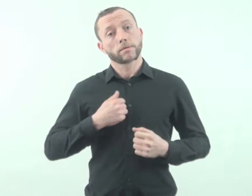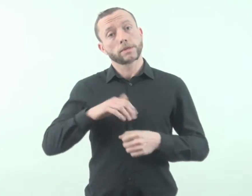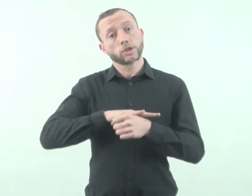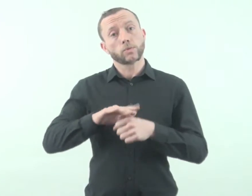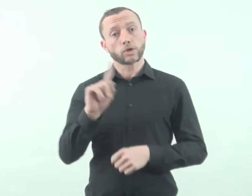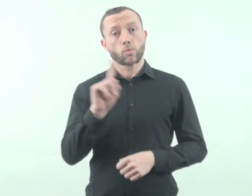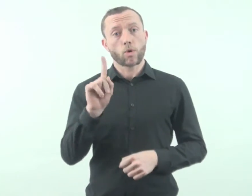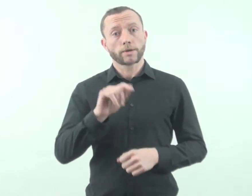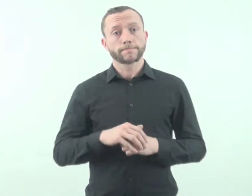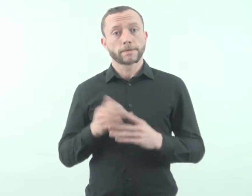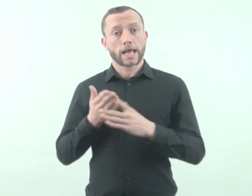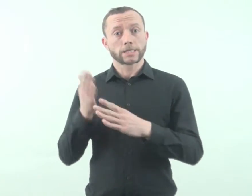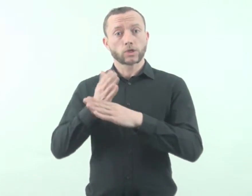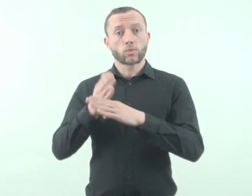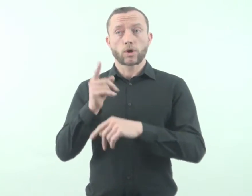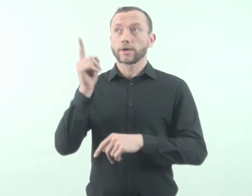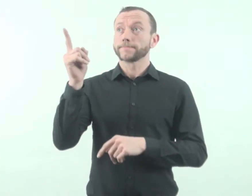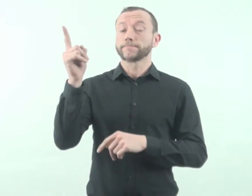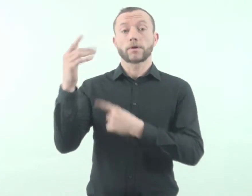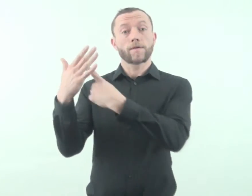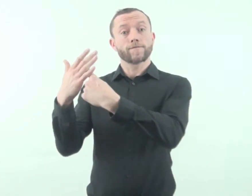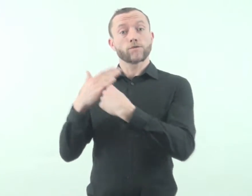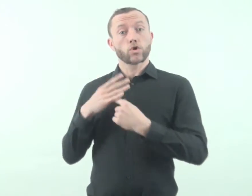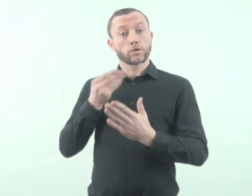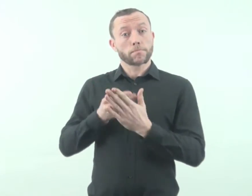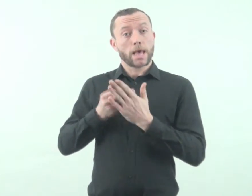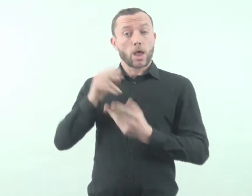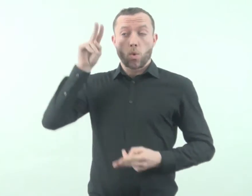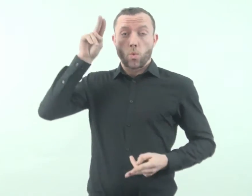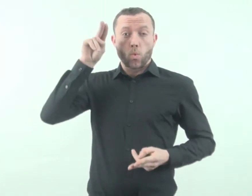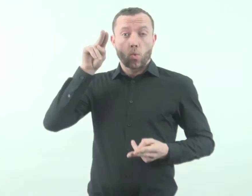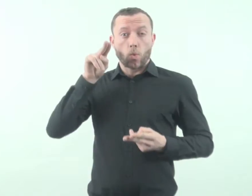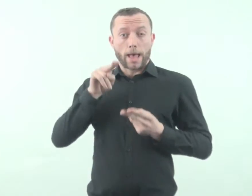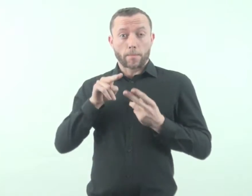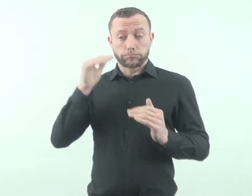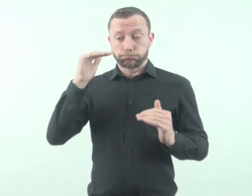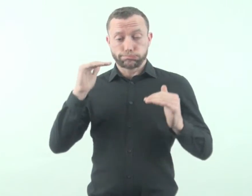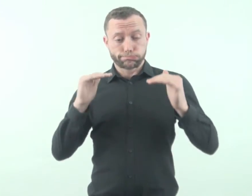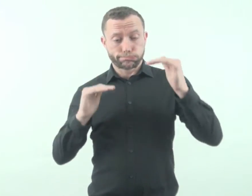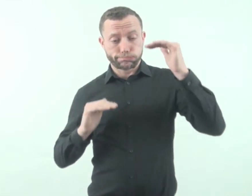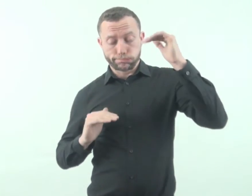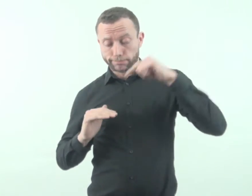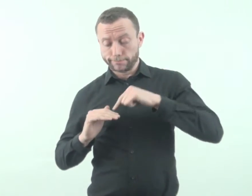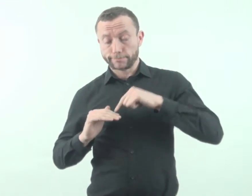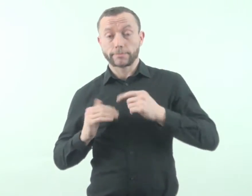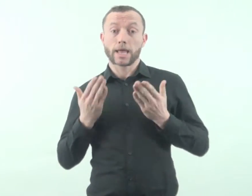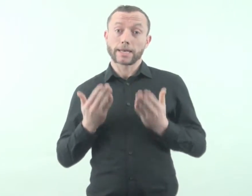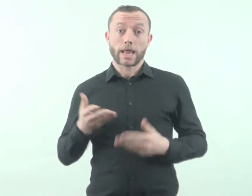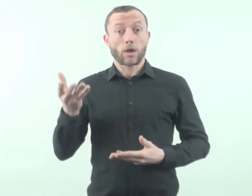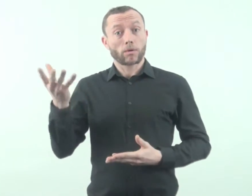The situation for myself at the moment is that Access to Work are still enforcing a much lower rate of pay for